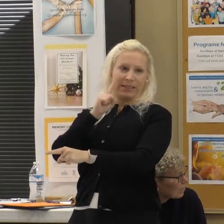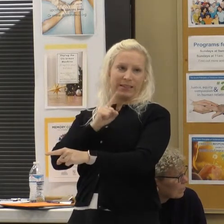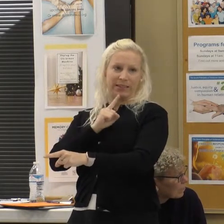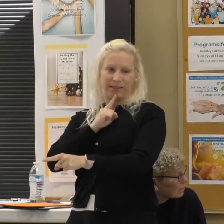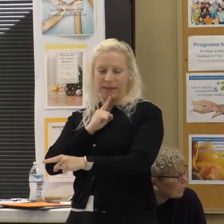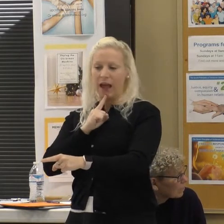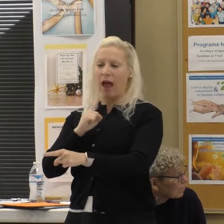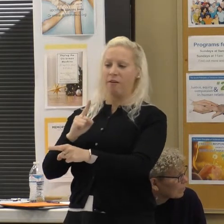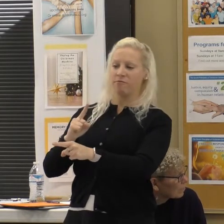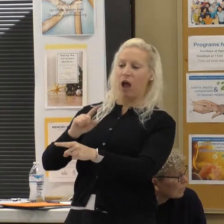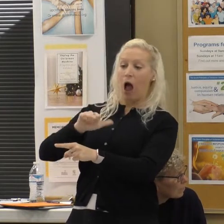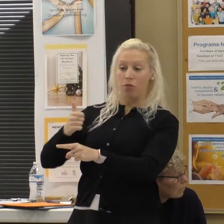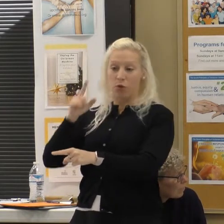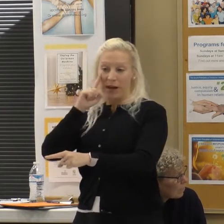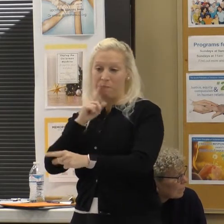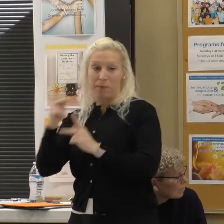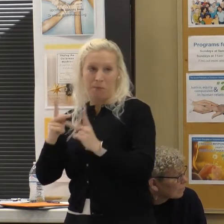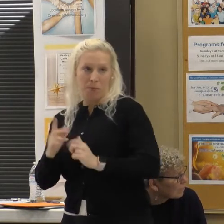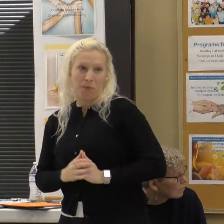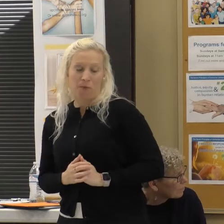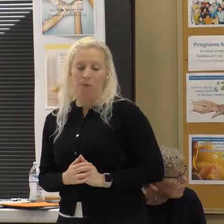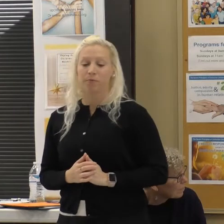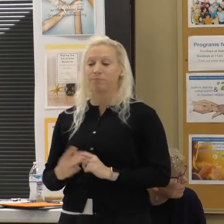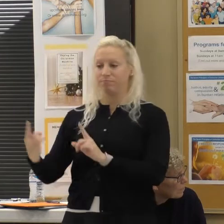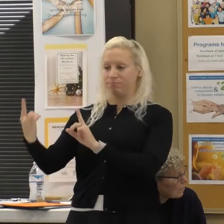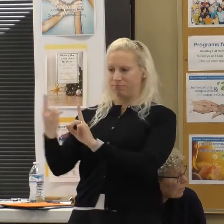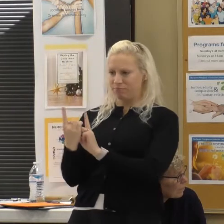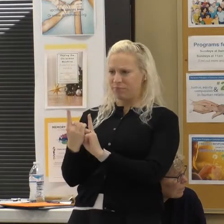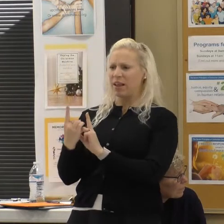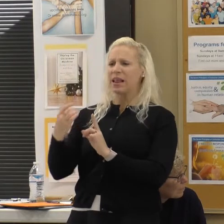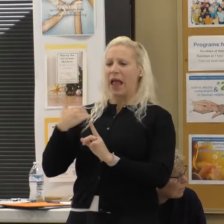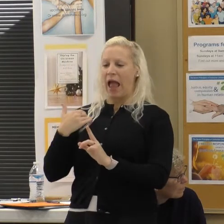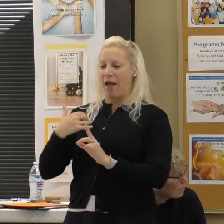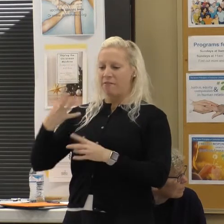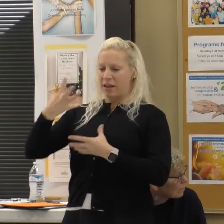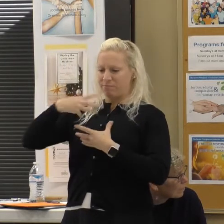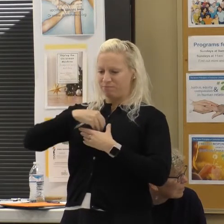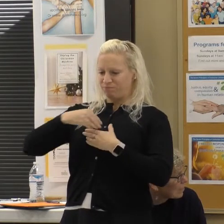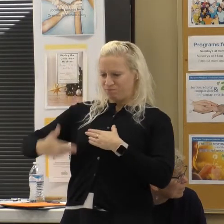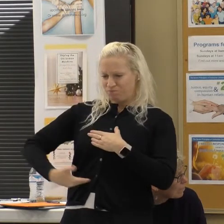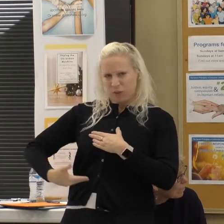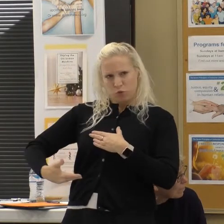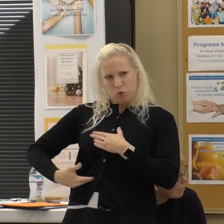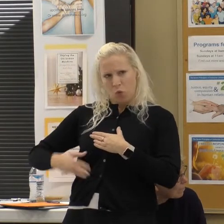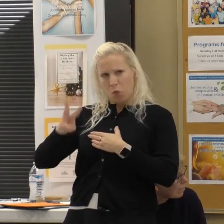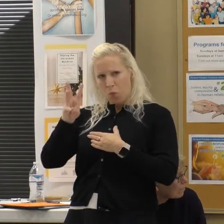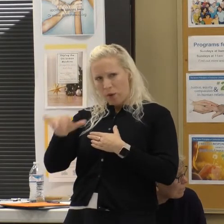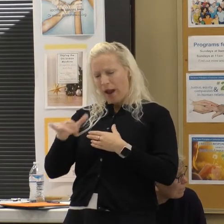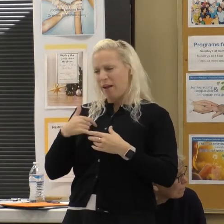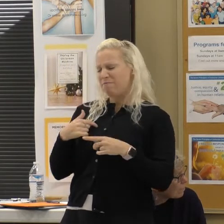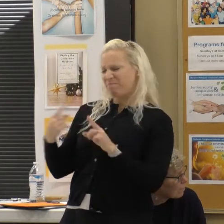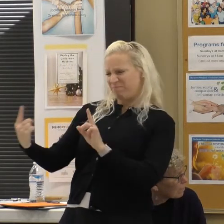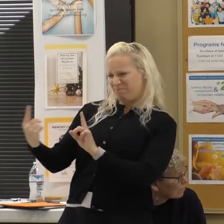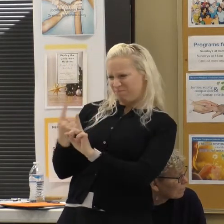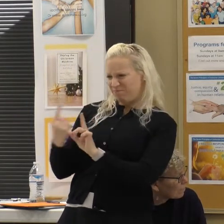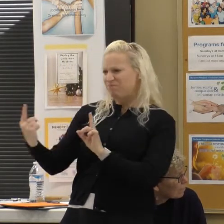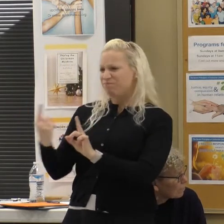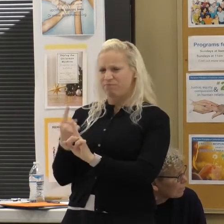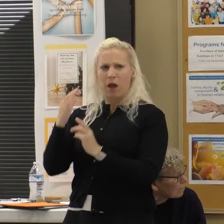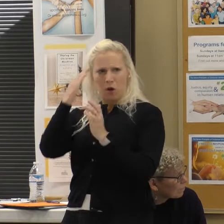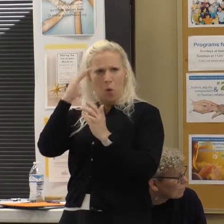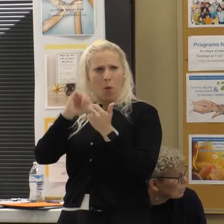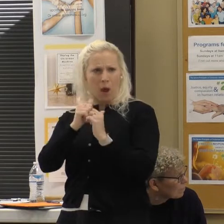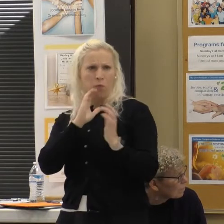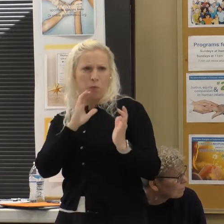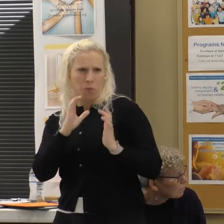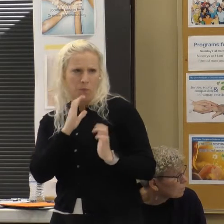in knowing how to interact with those individuals, best if it's a deaf interpreter, because they intuitively